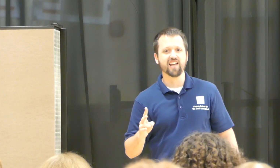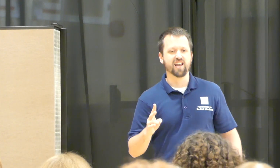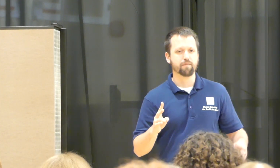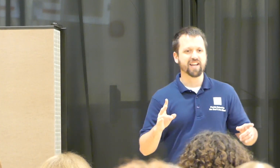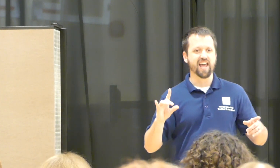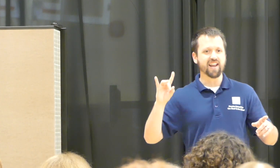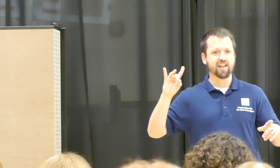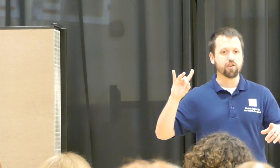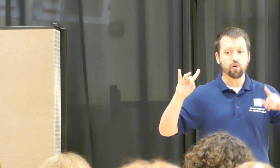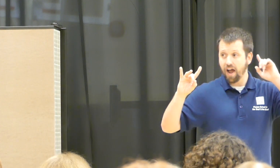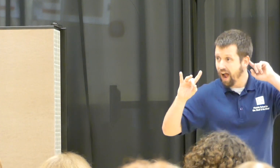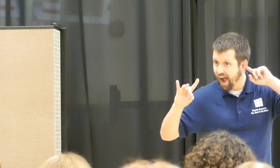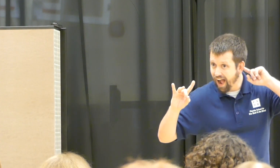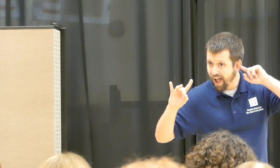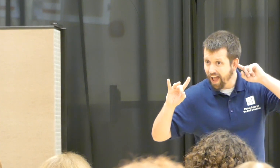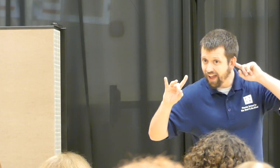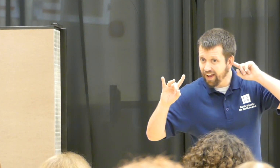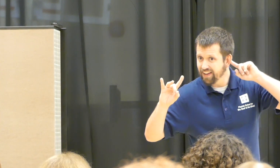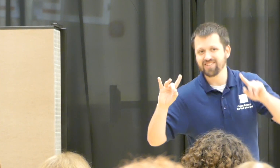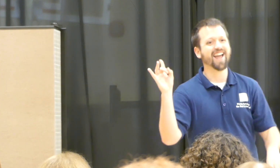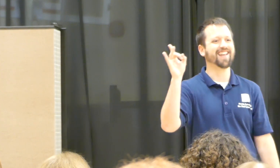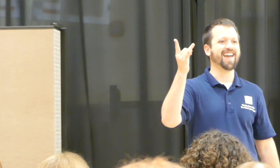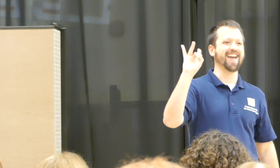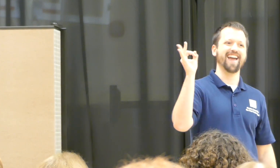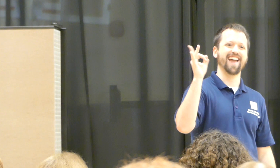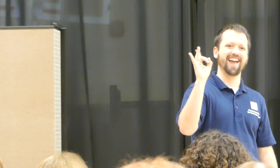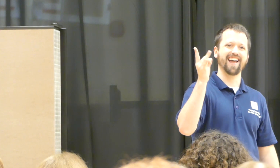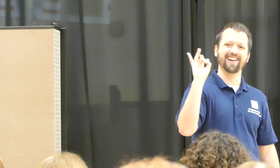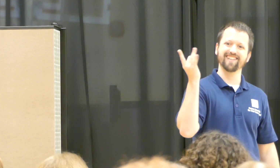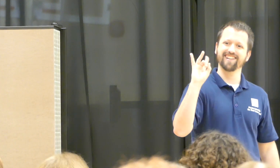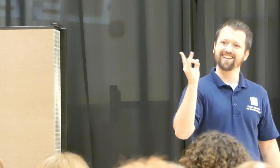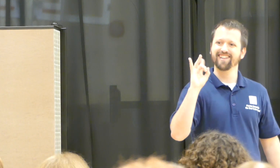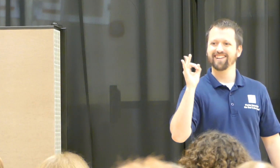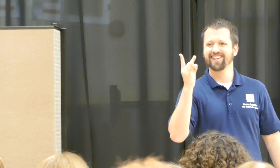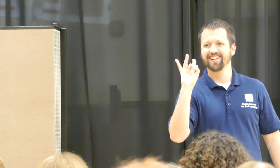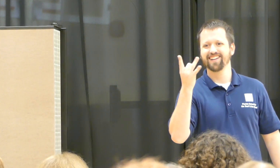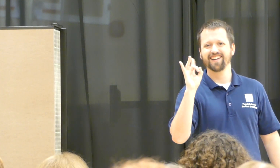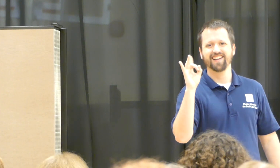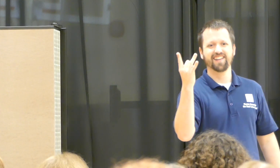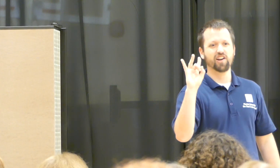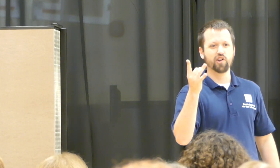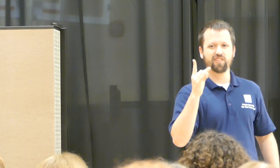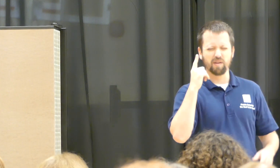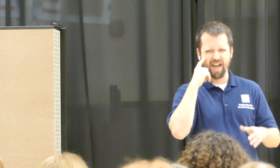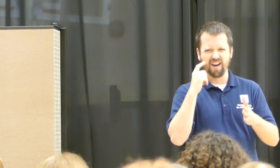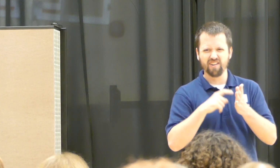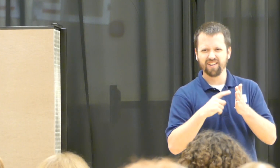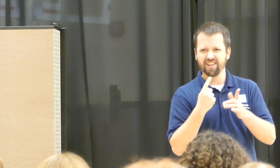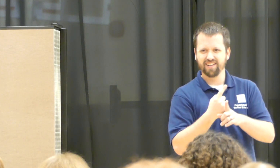18. Make it 8. And you? Shake it. Y'all noticing pattern?